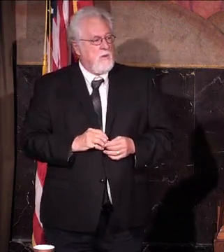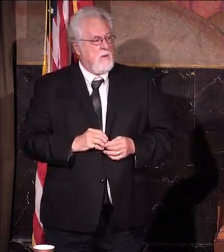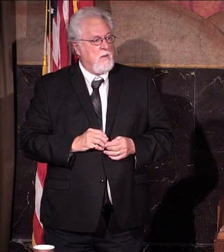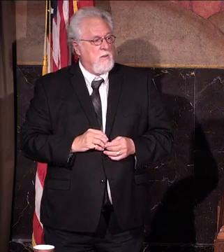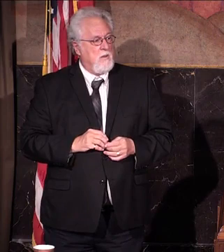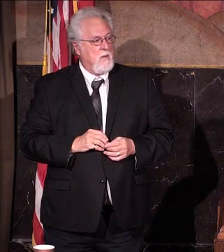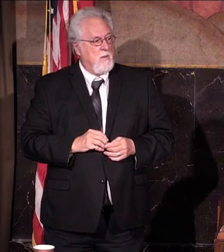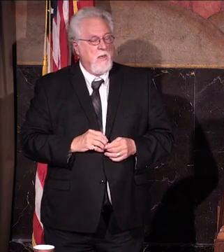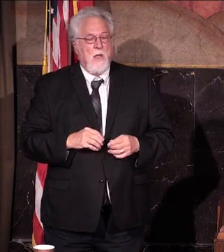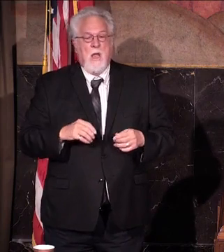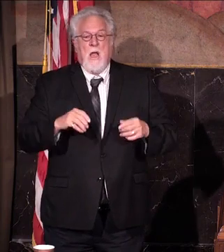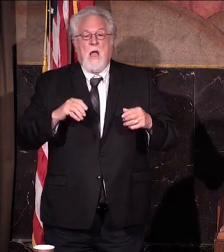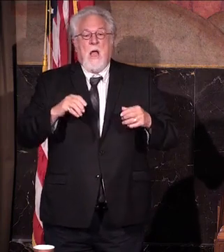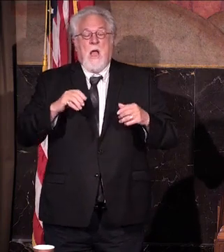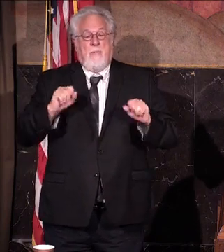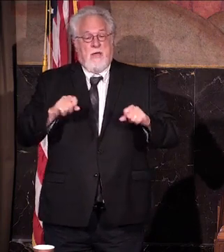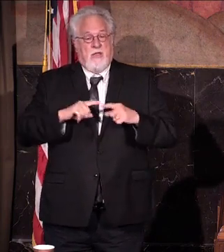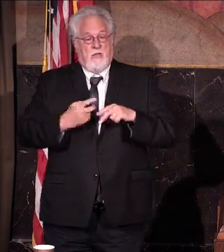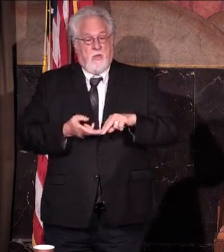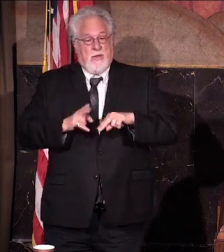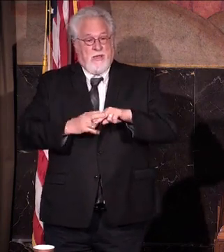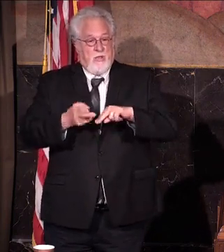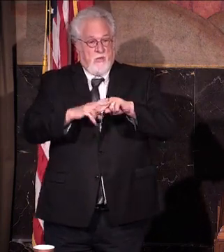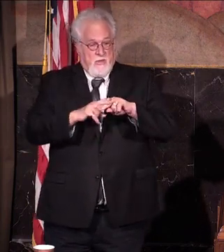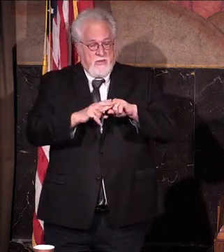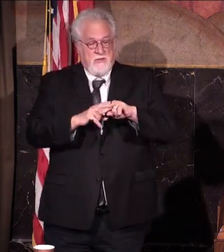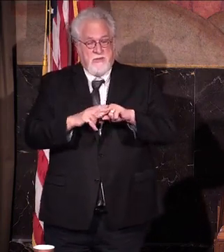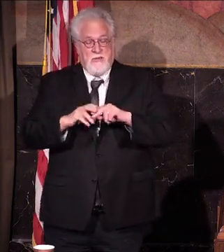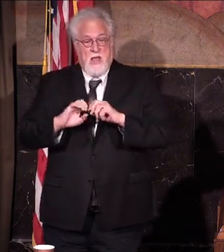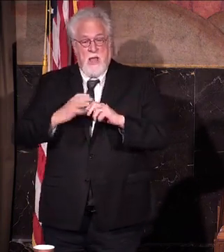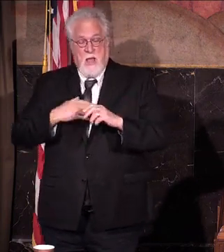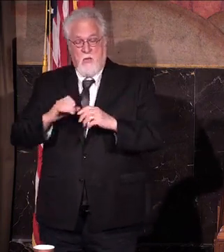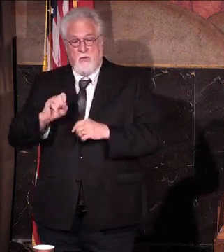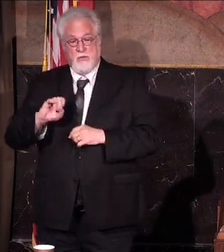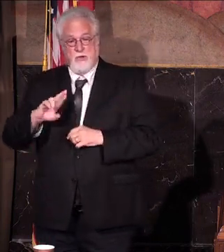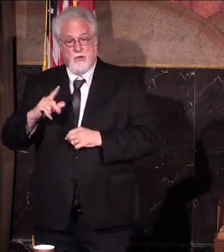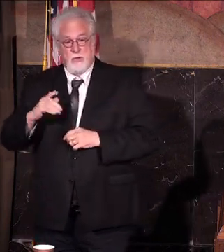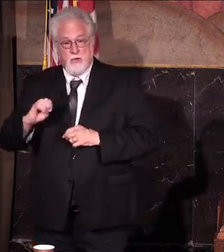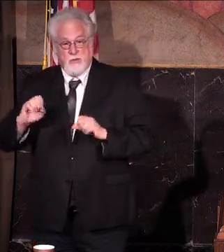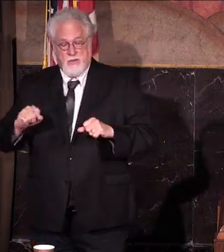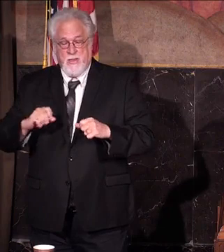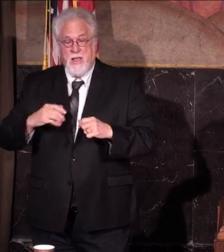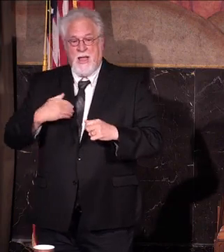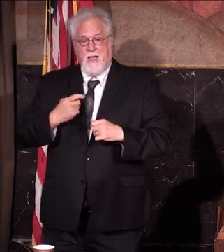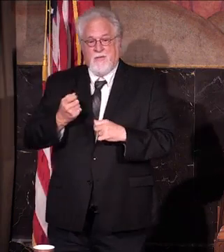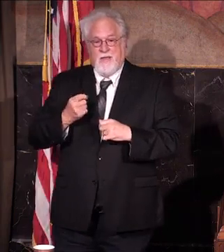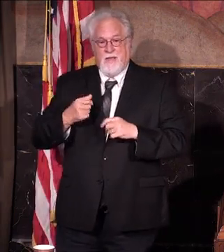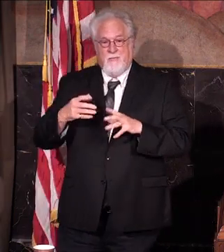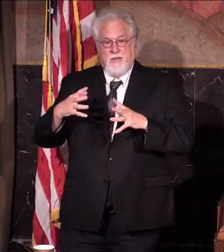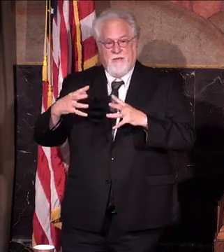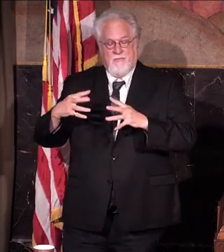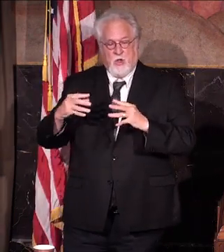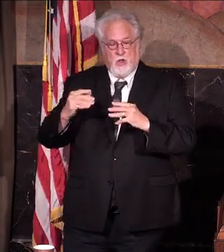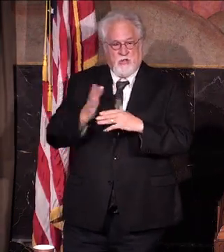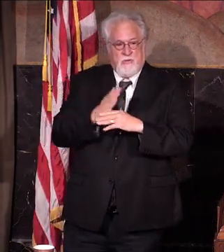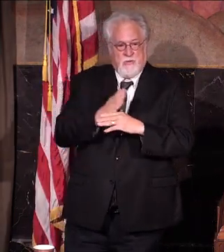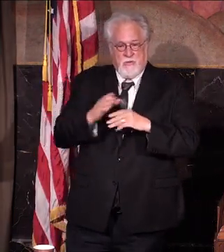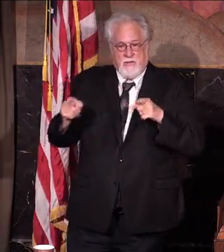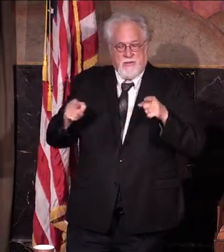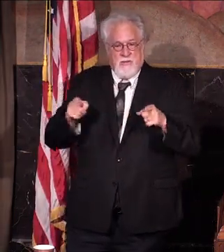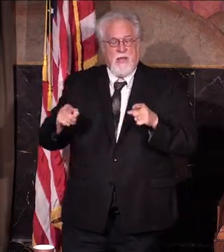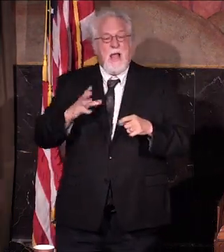The ability to increase our surge capacity has allowed us to have a little bit of a buffer in the North Louisiana area. And